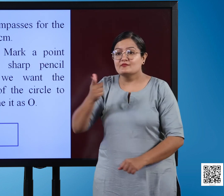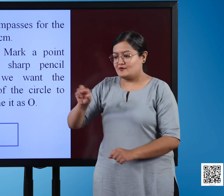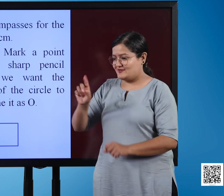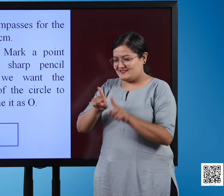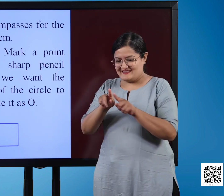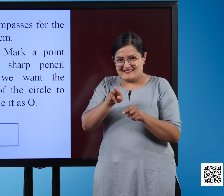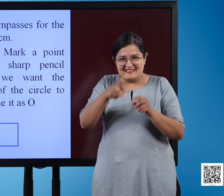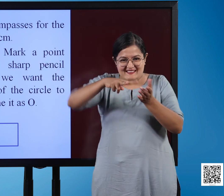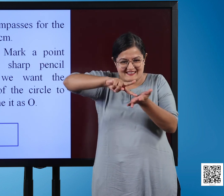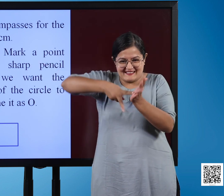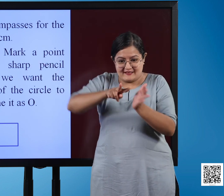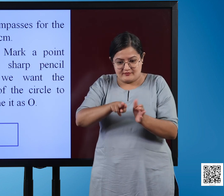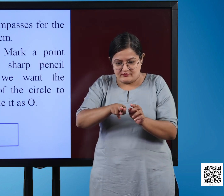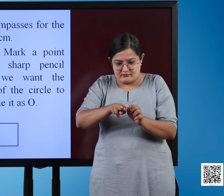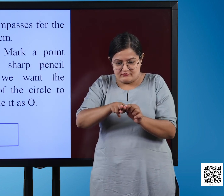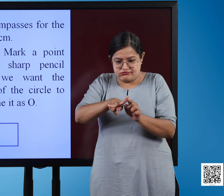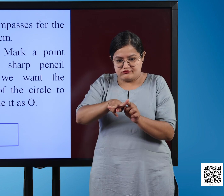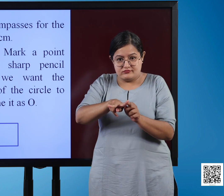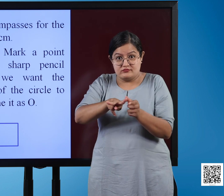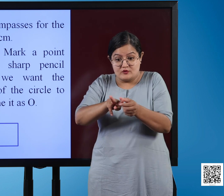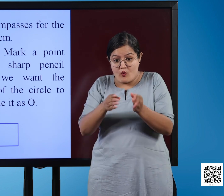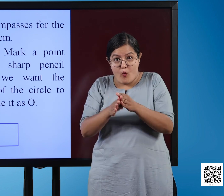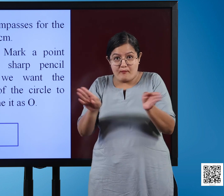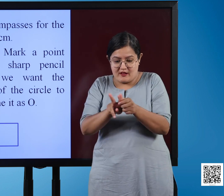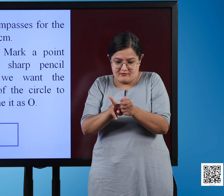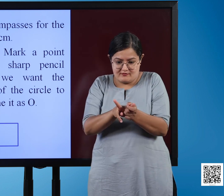Open the compasses for the required radius of 3 centimeters.